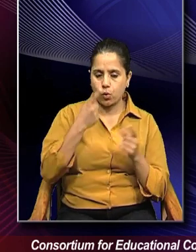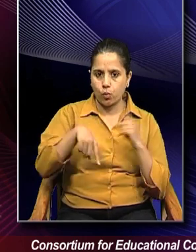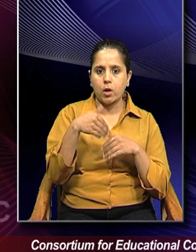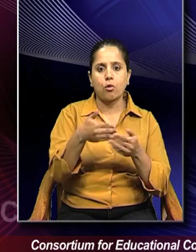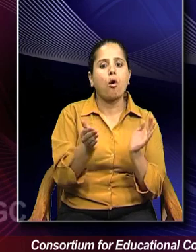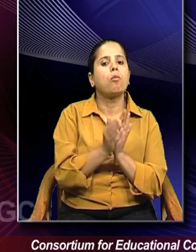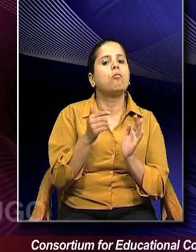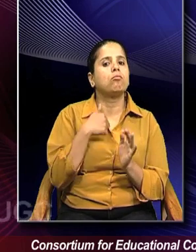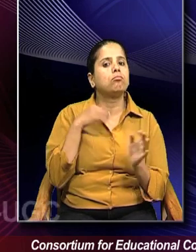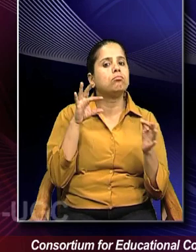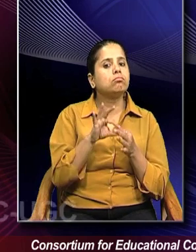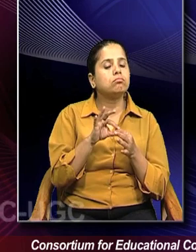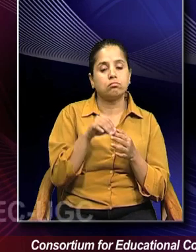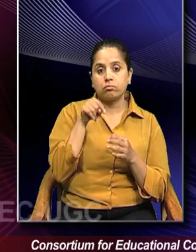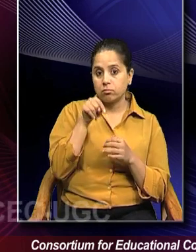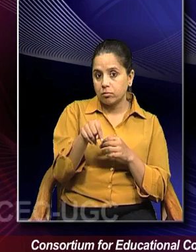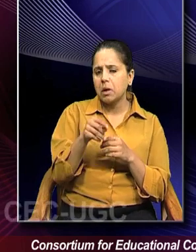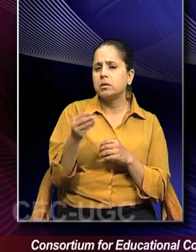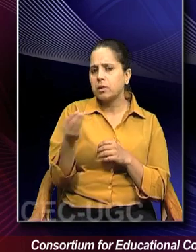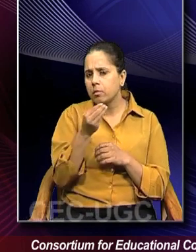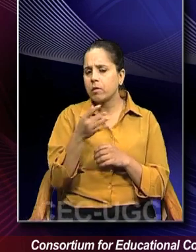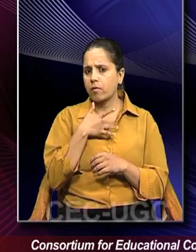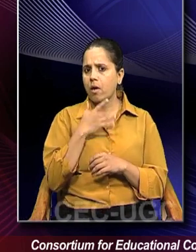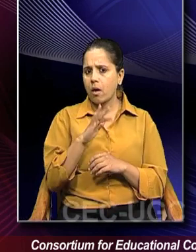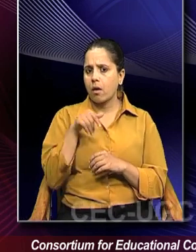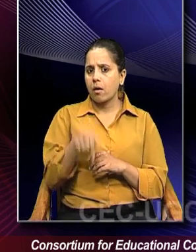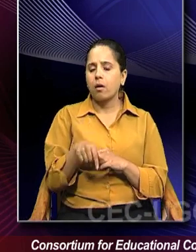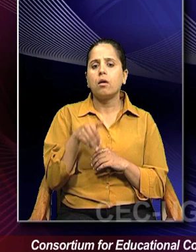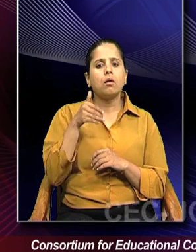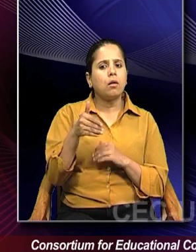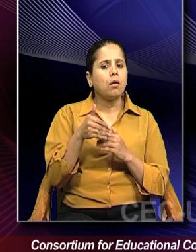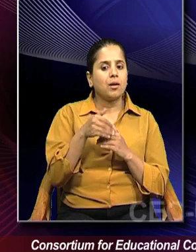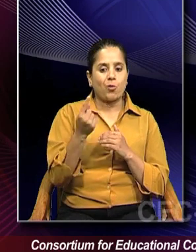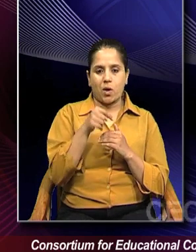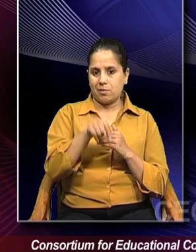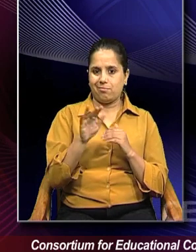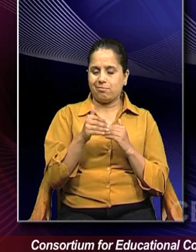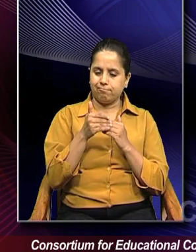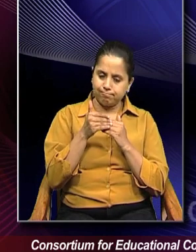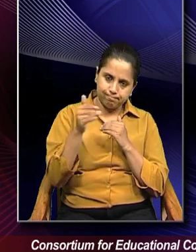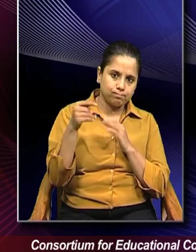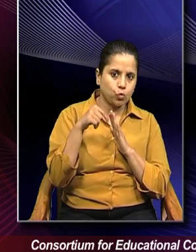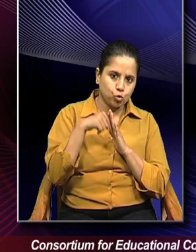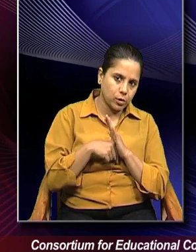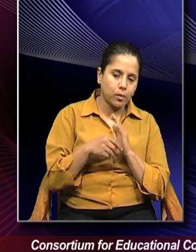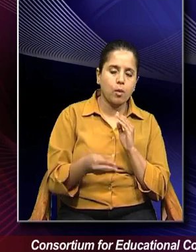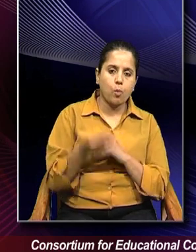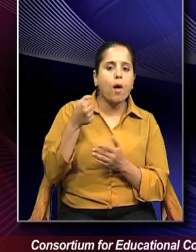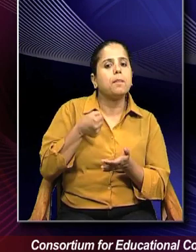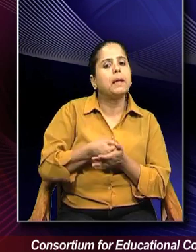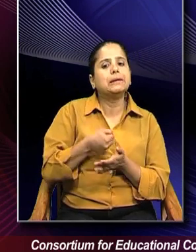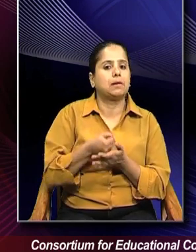community. And this is something which goes beyond, or which is more